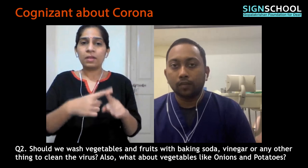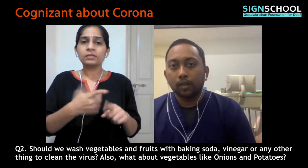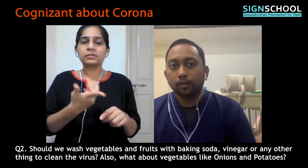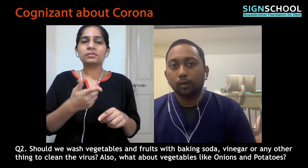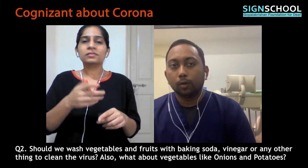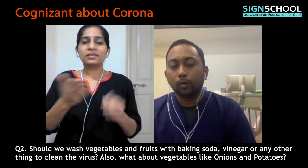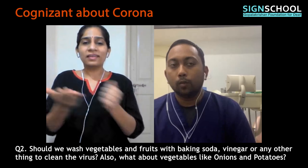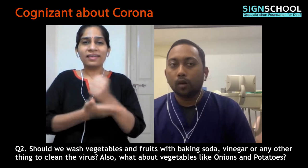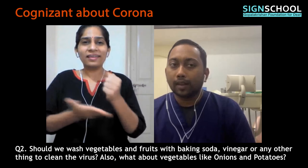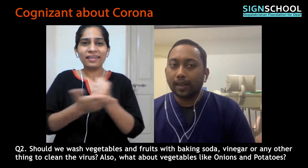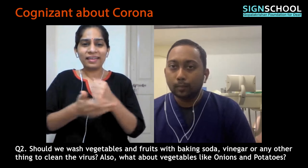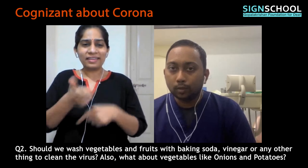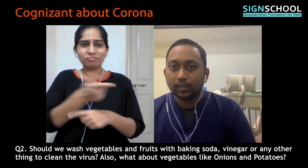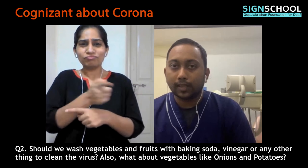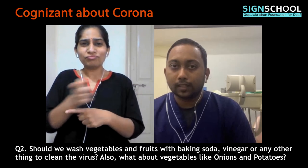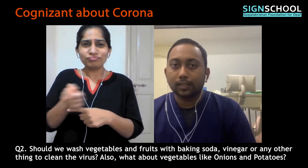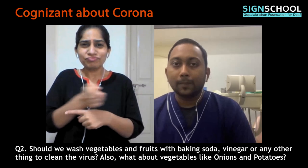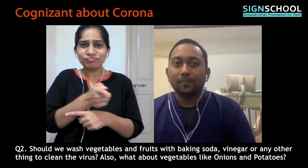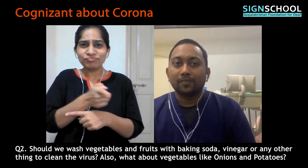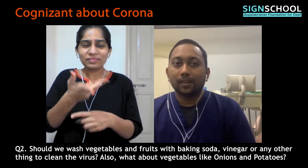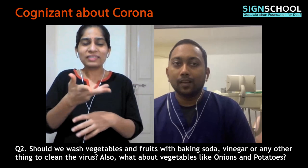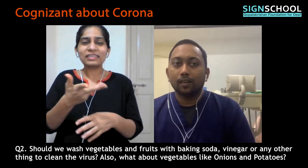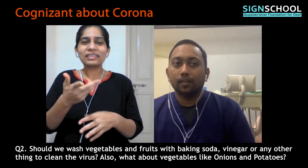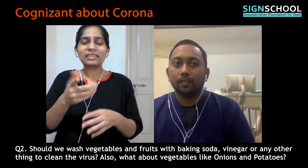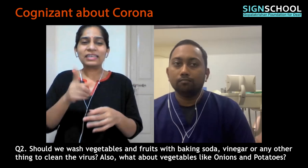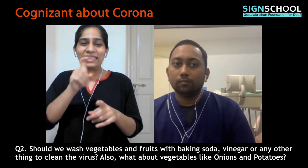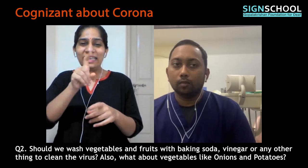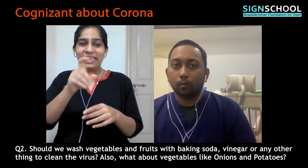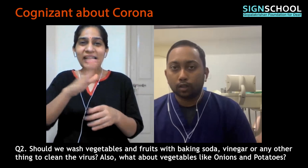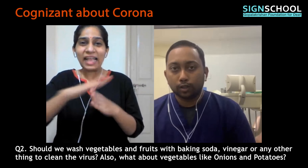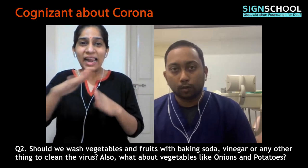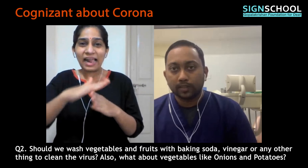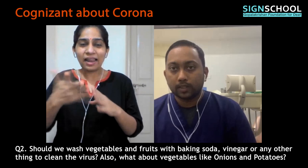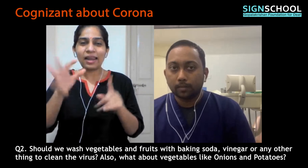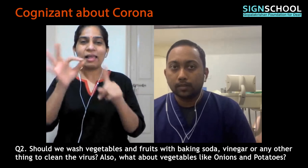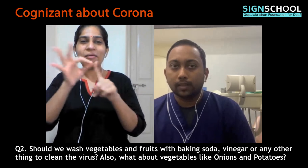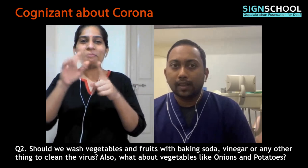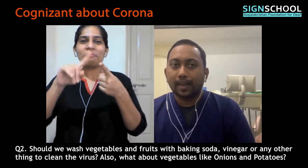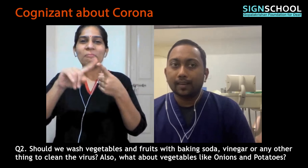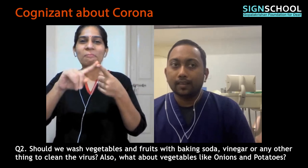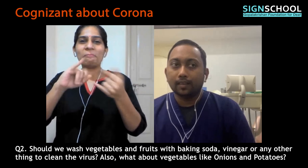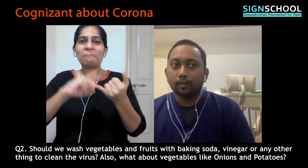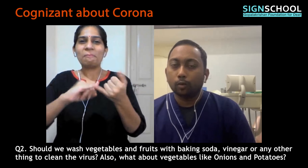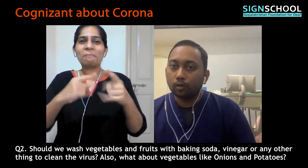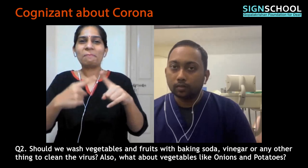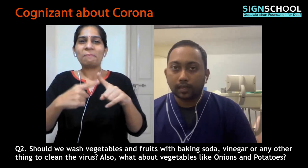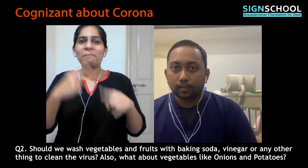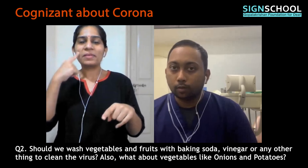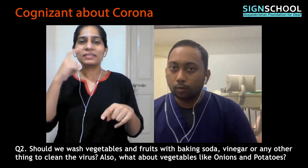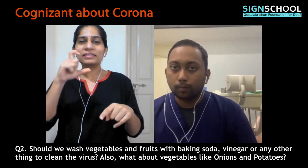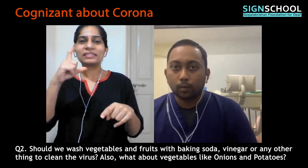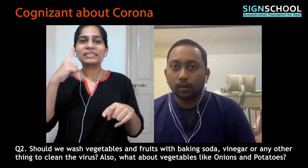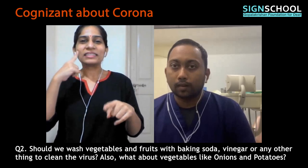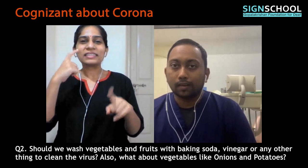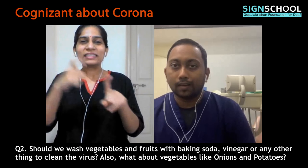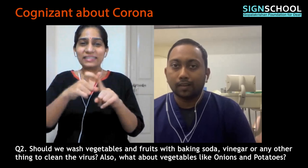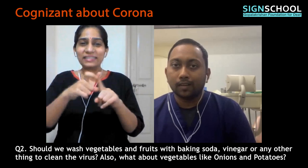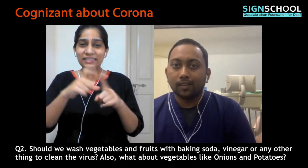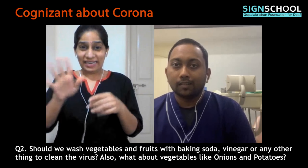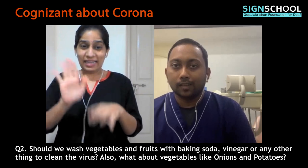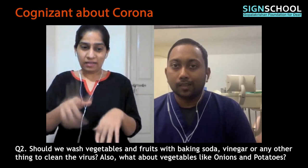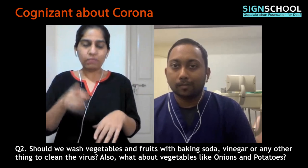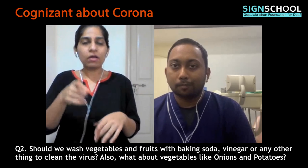go off. So what I would say is wash your vegetables, and though there is no